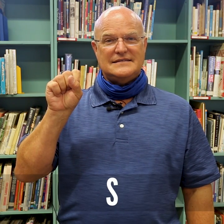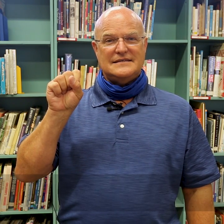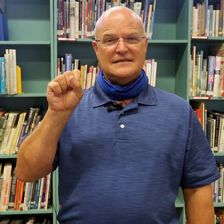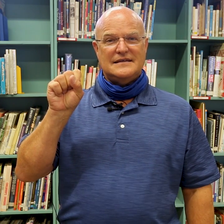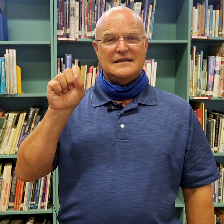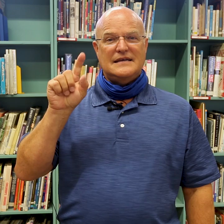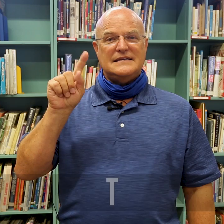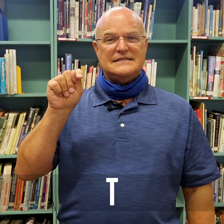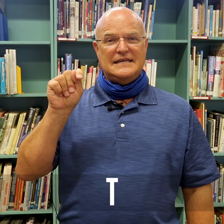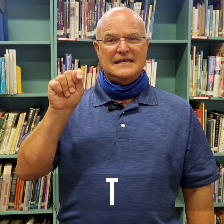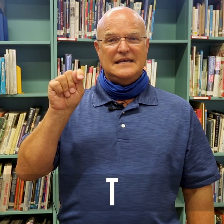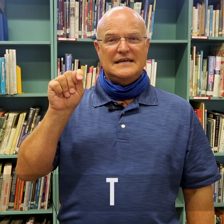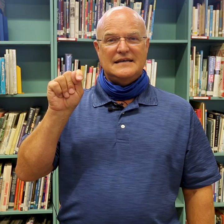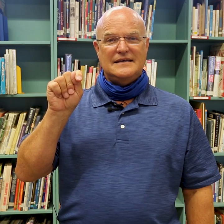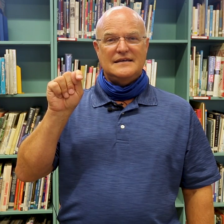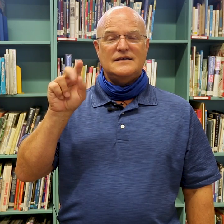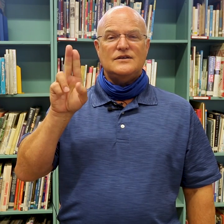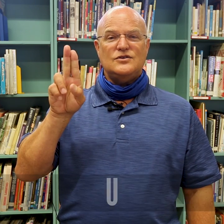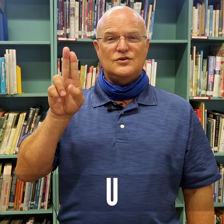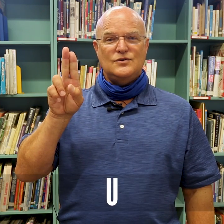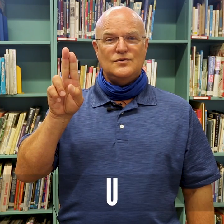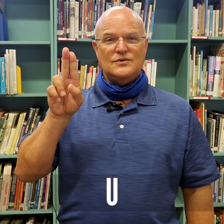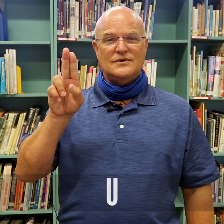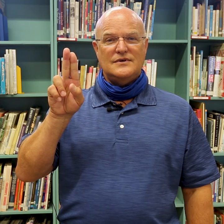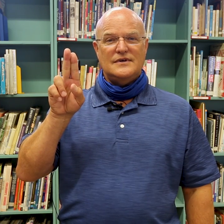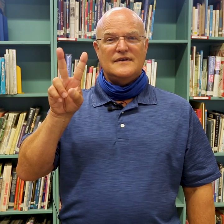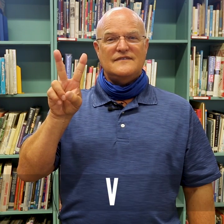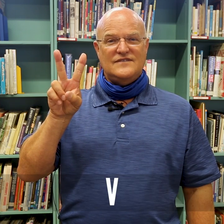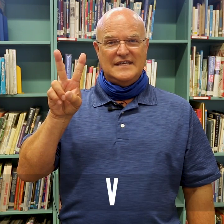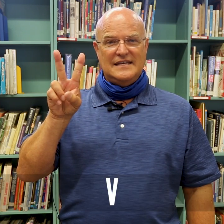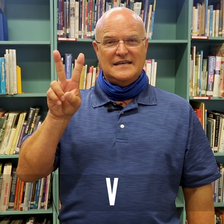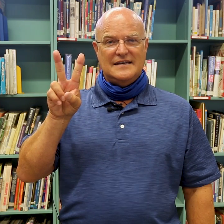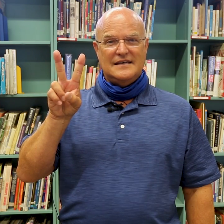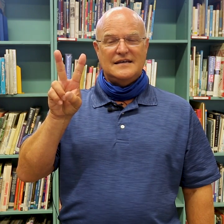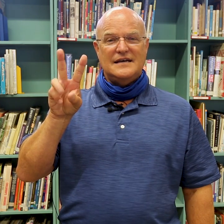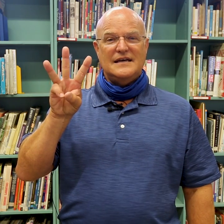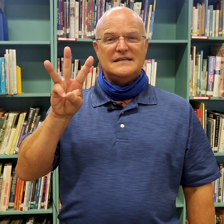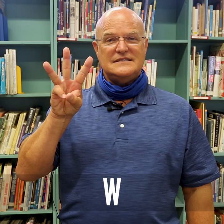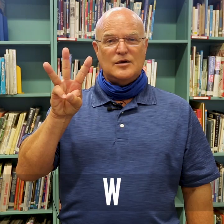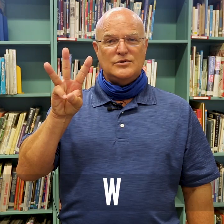T U V W